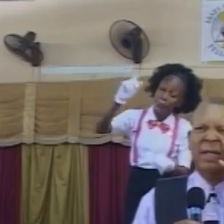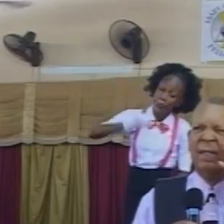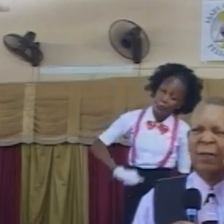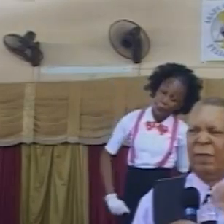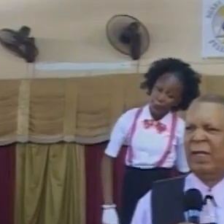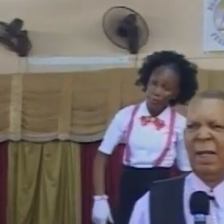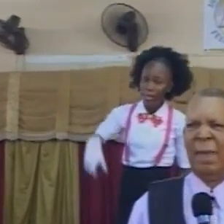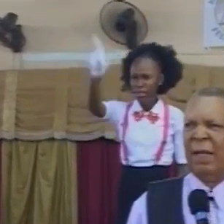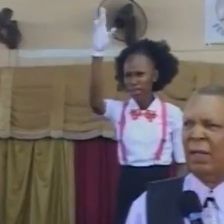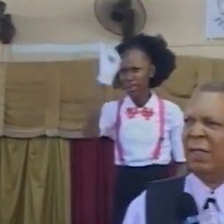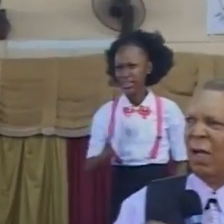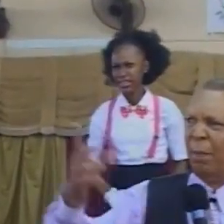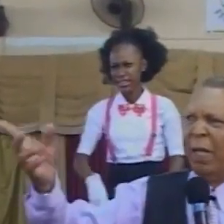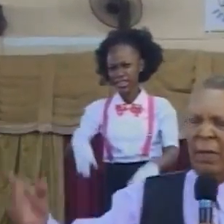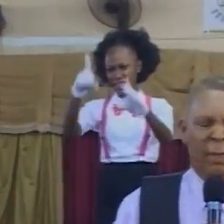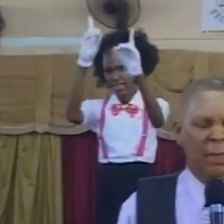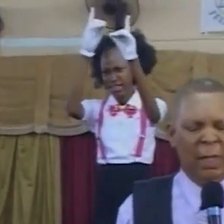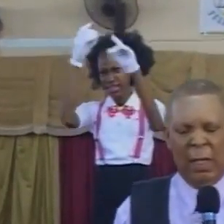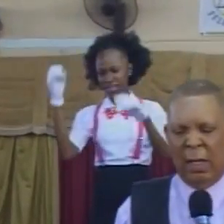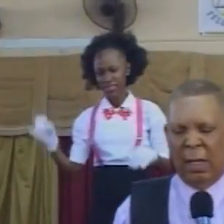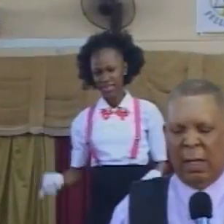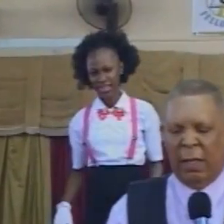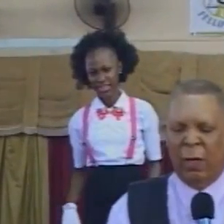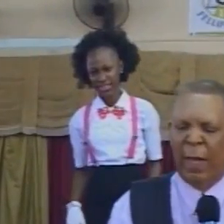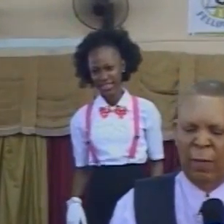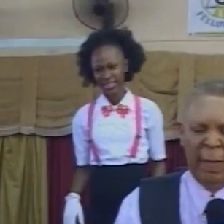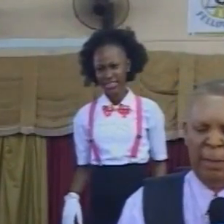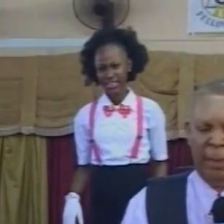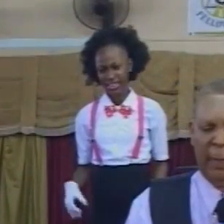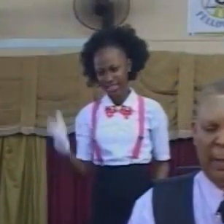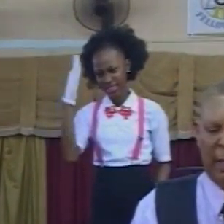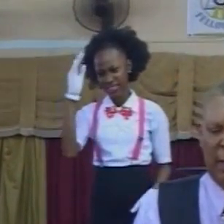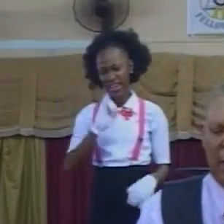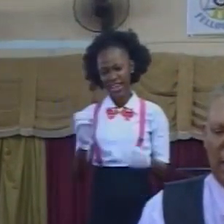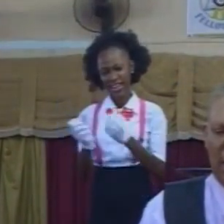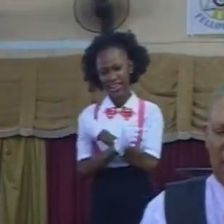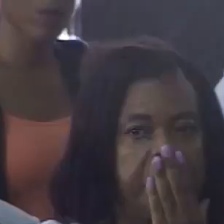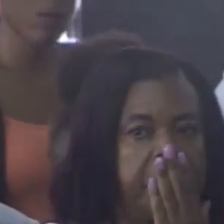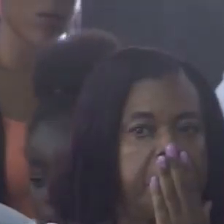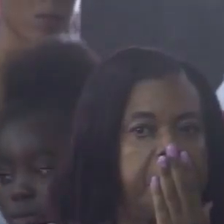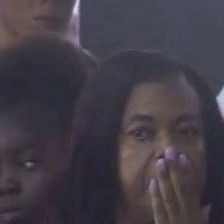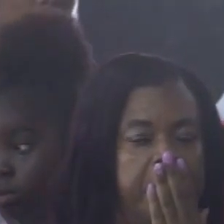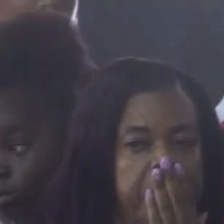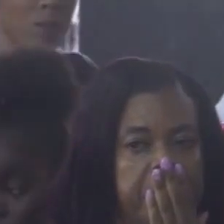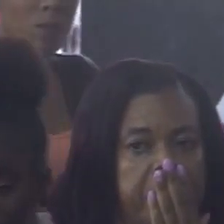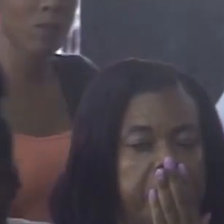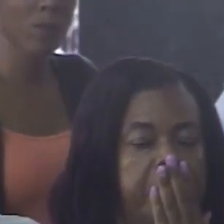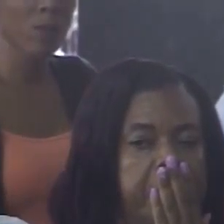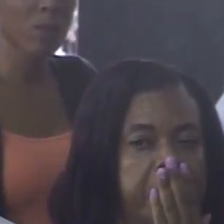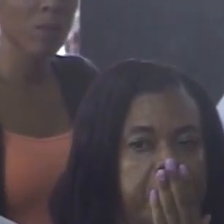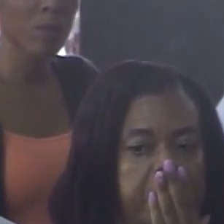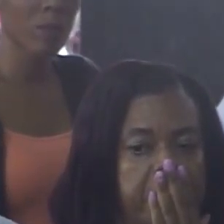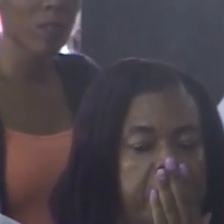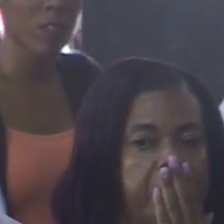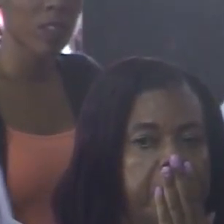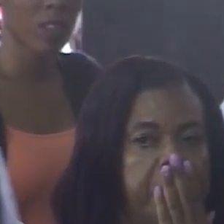God is deserving. There's a man, the song I play now. You know why I love them? The one who plays the